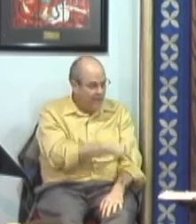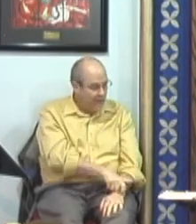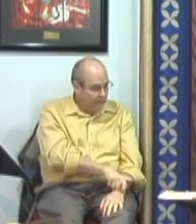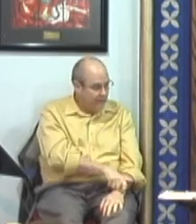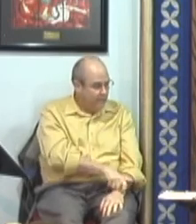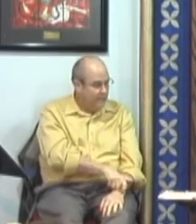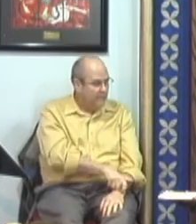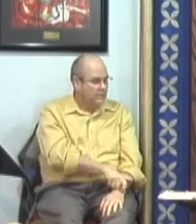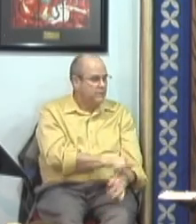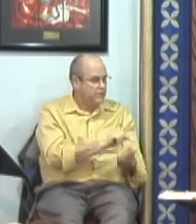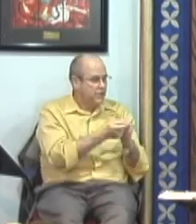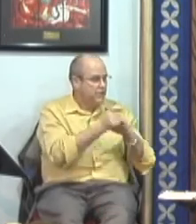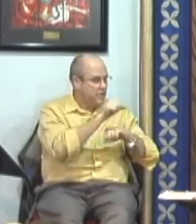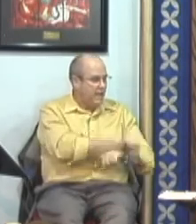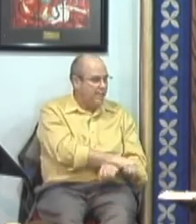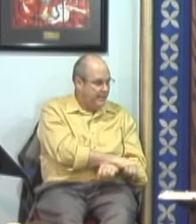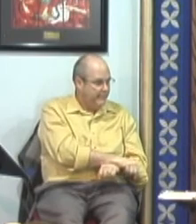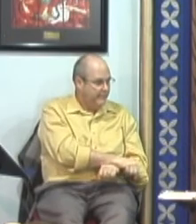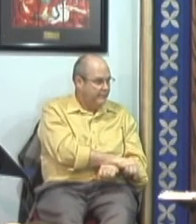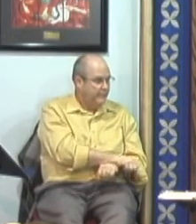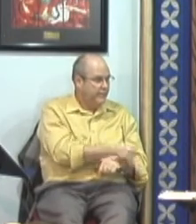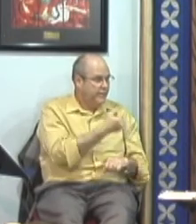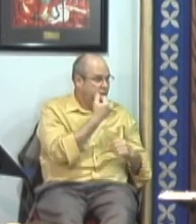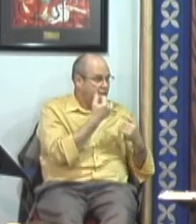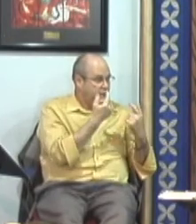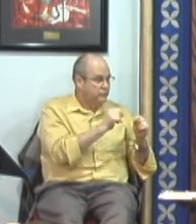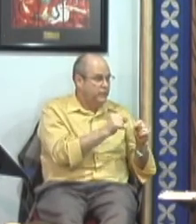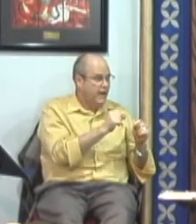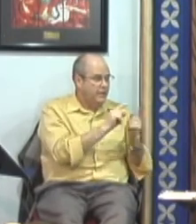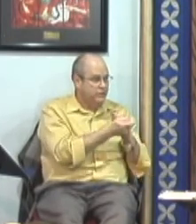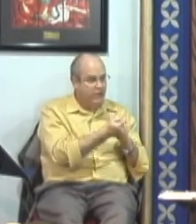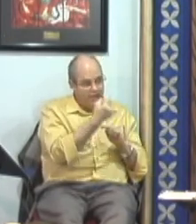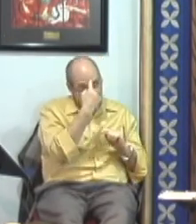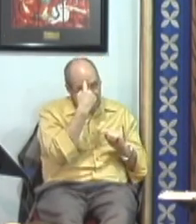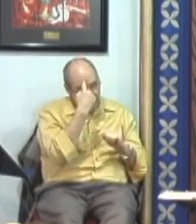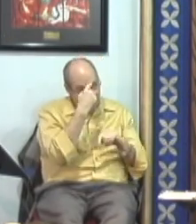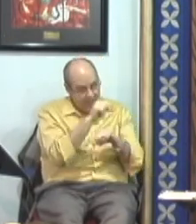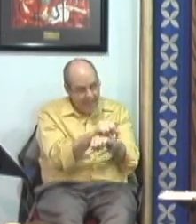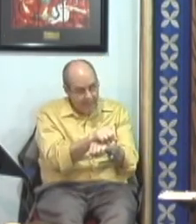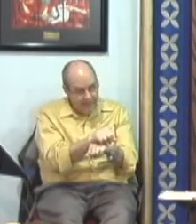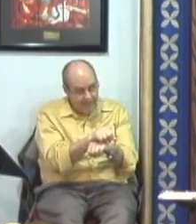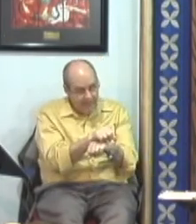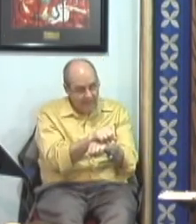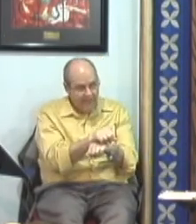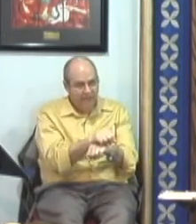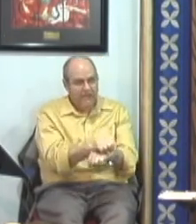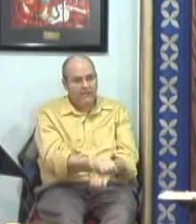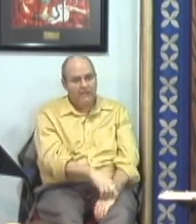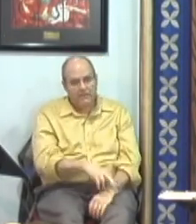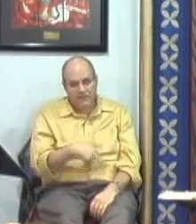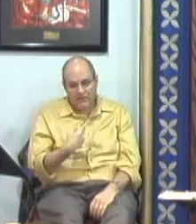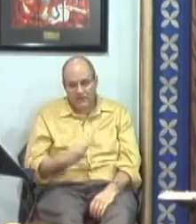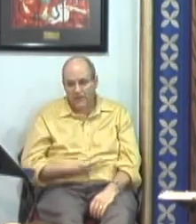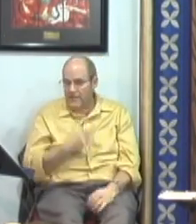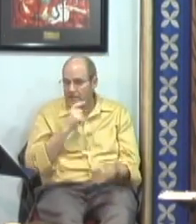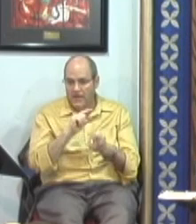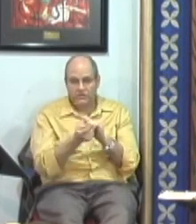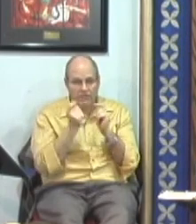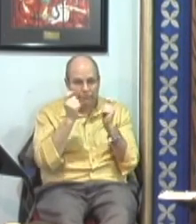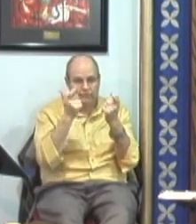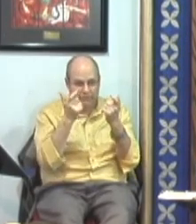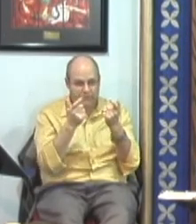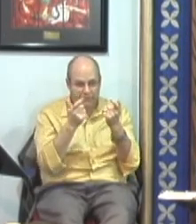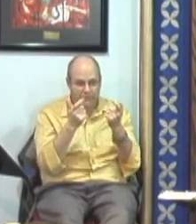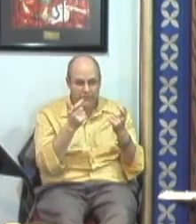So it's important to know that, because if you try to change your thinking habits, you can get very discouraged if it doesn't change right